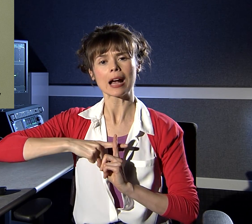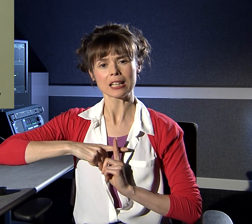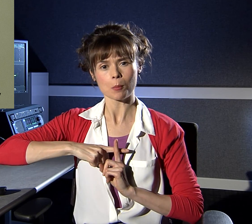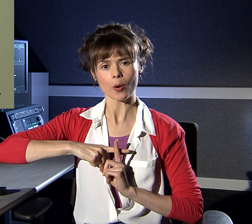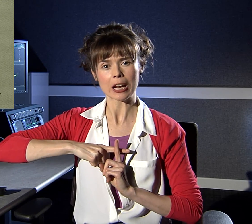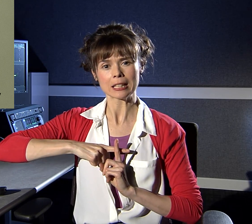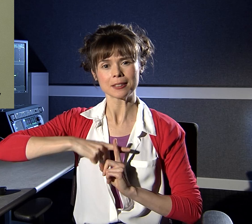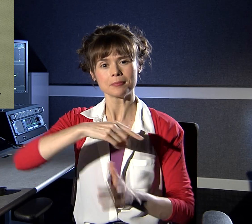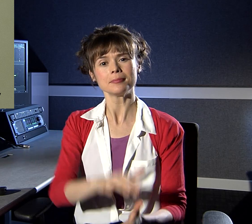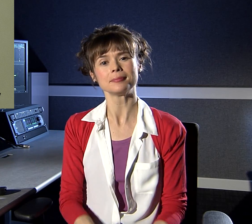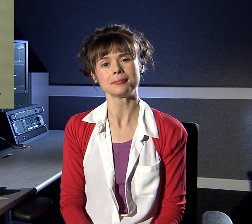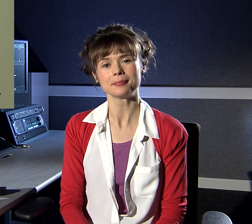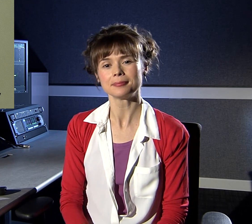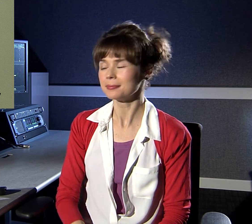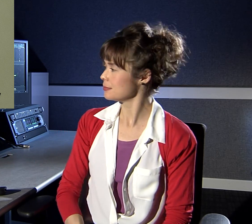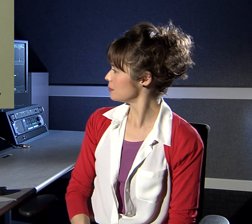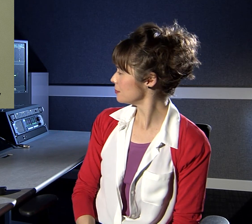and his sign name.